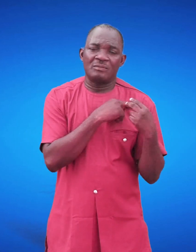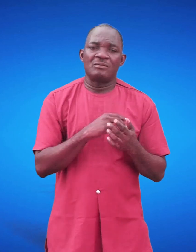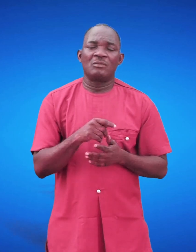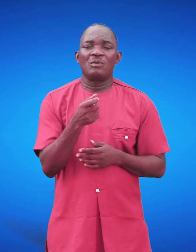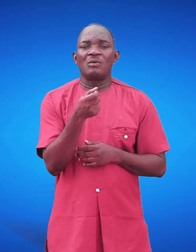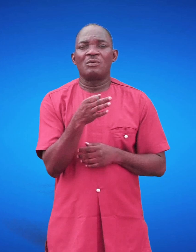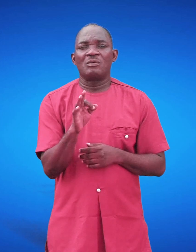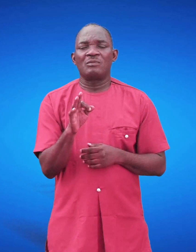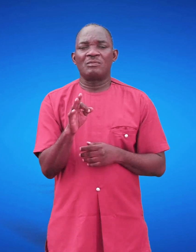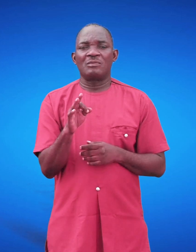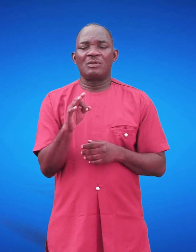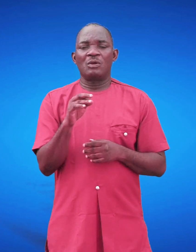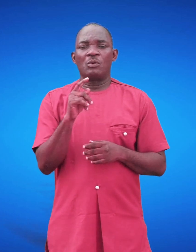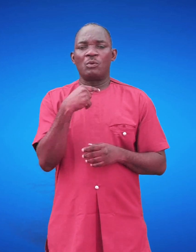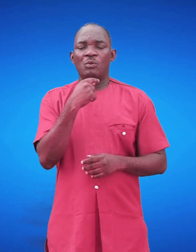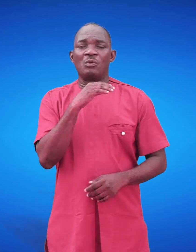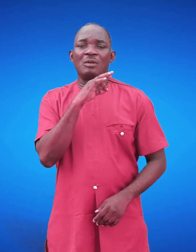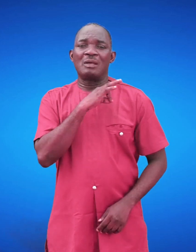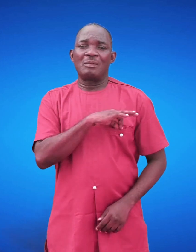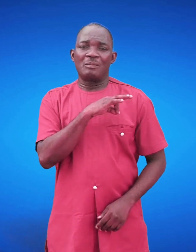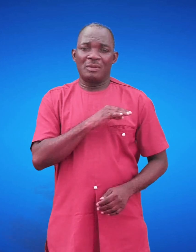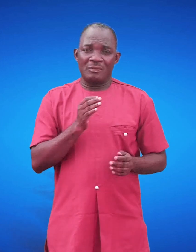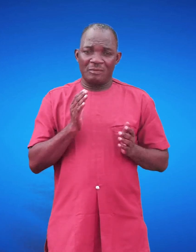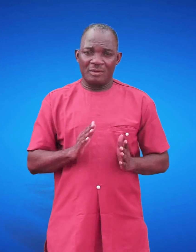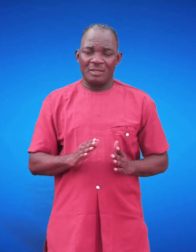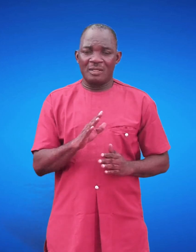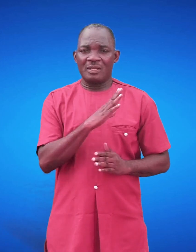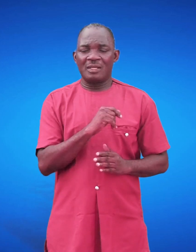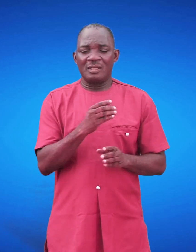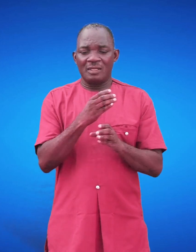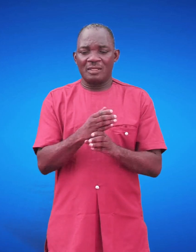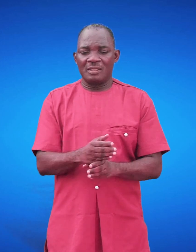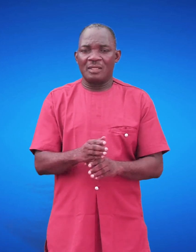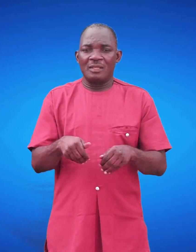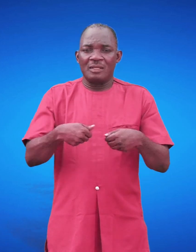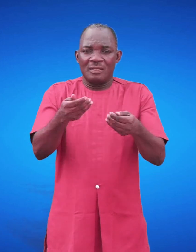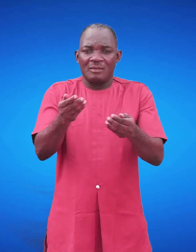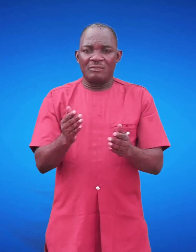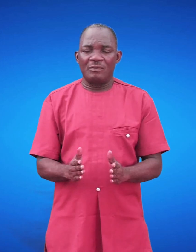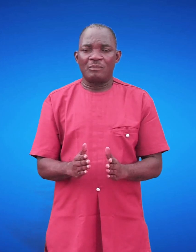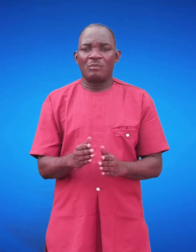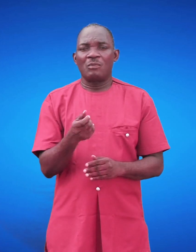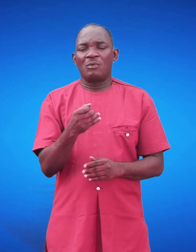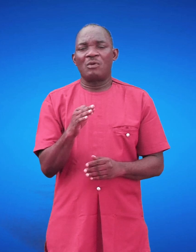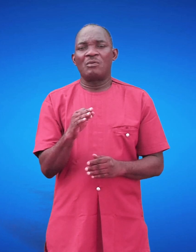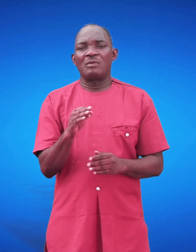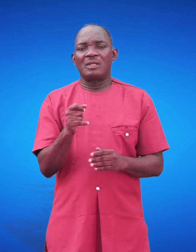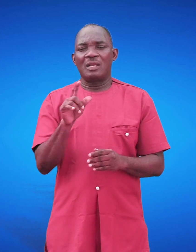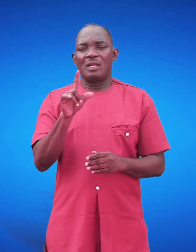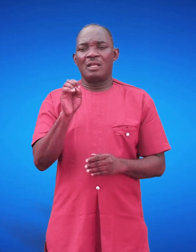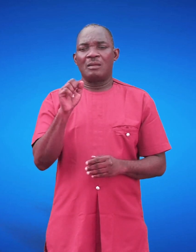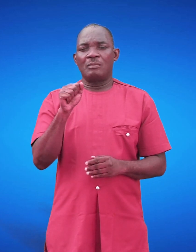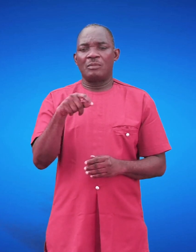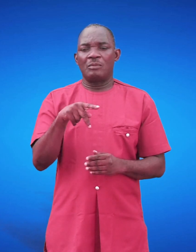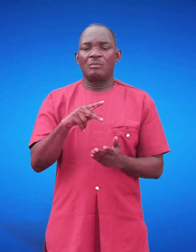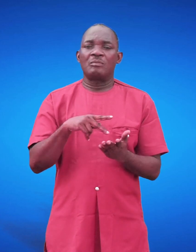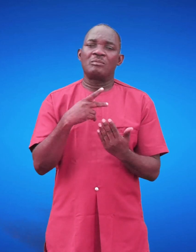of beneficiaries and caregivers of the LEAP program